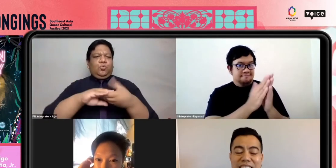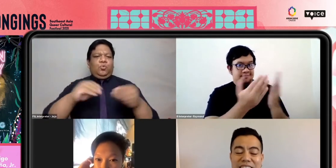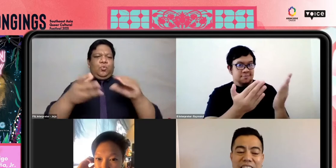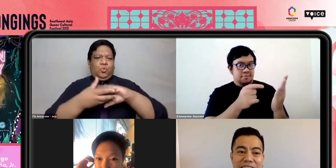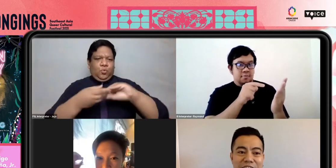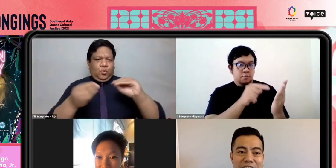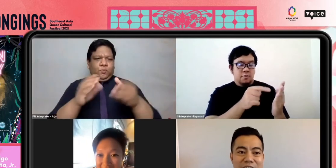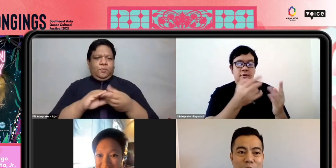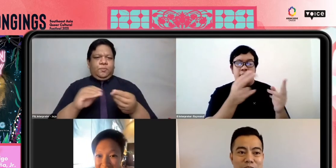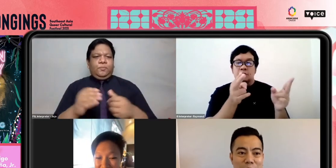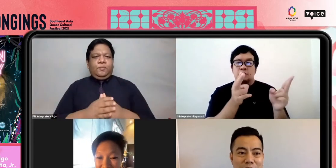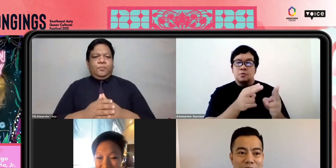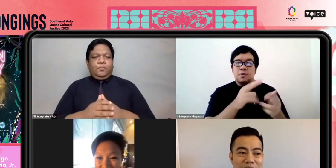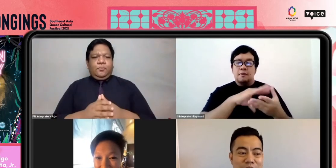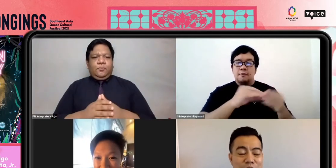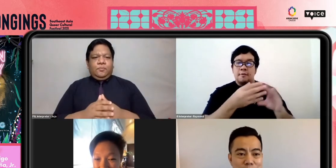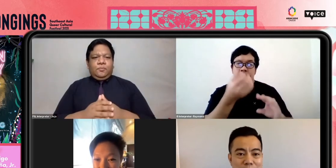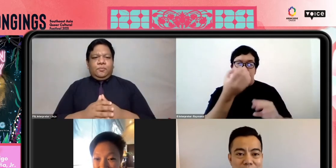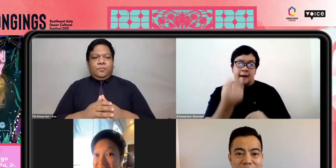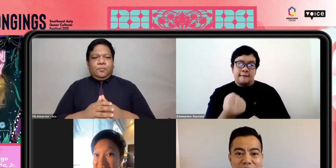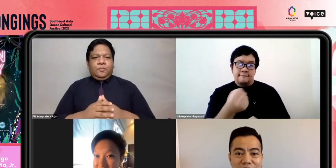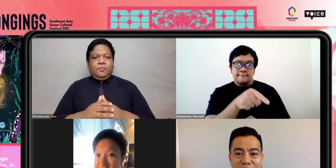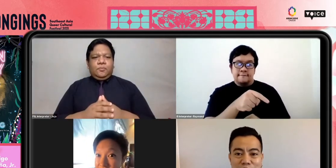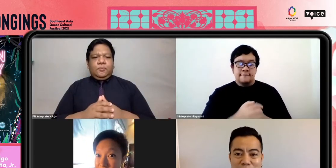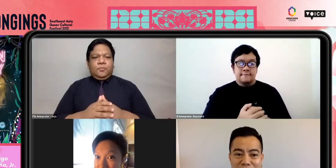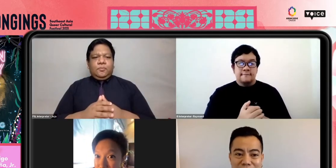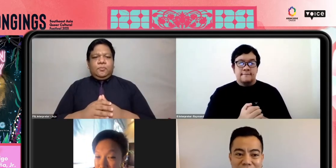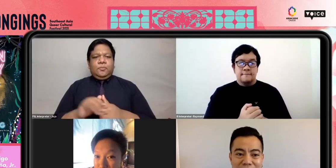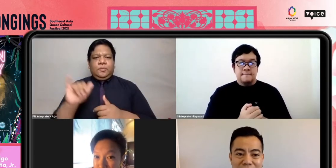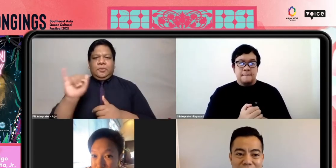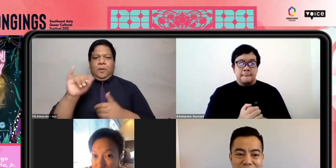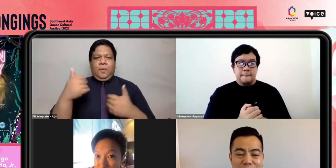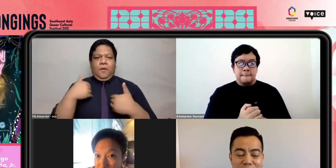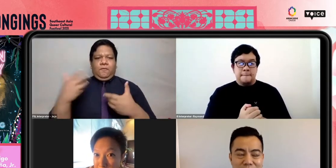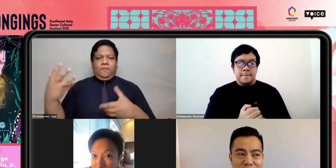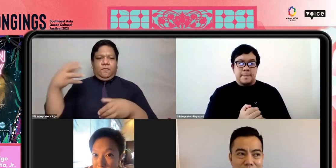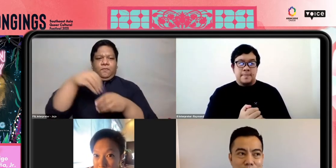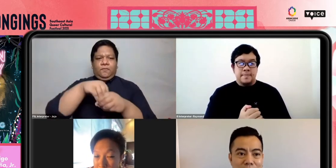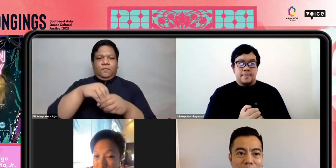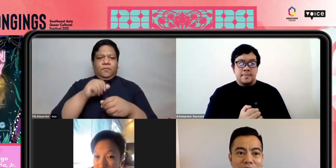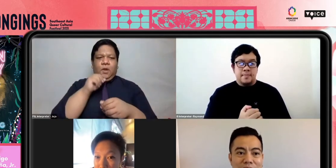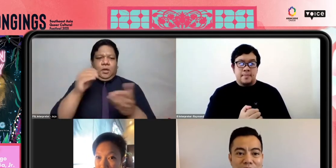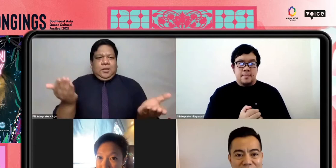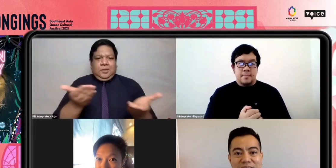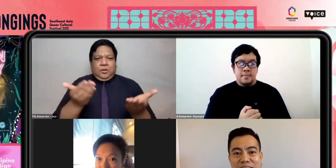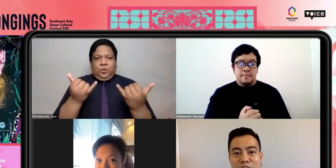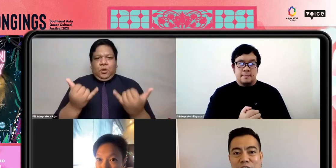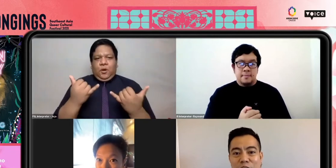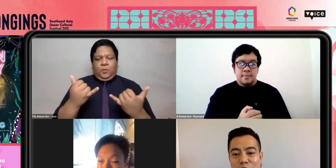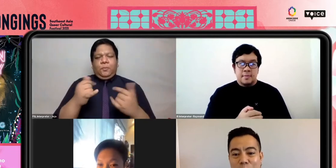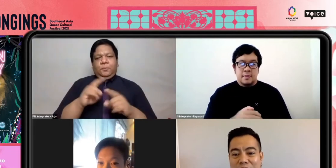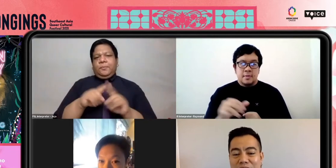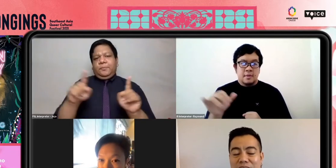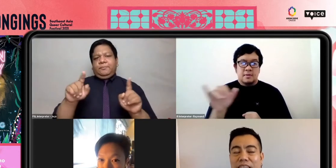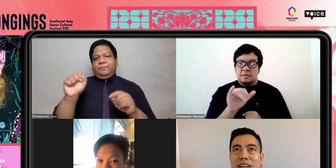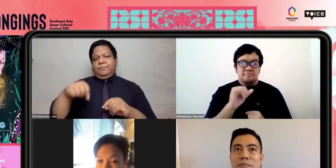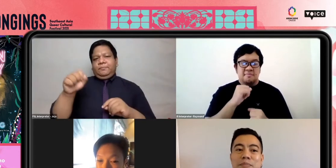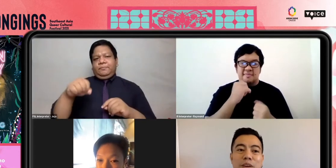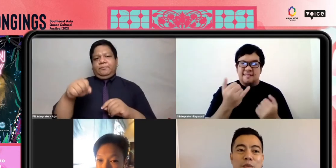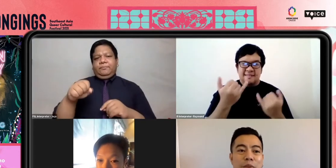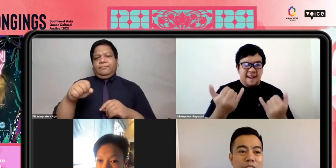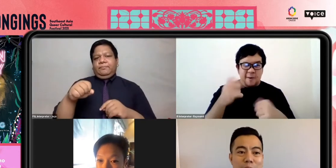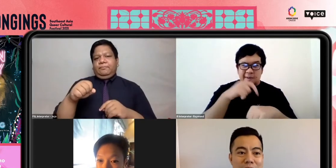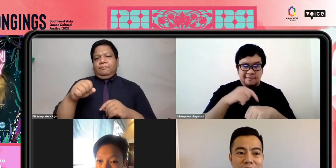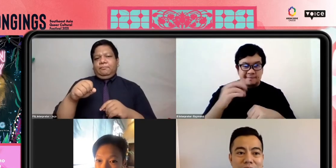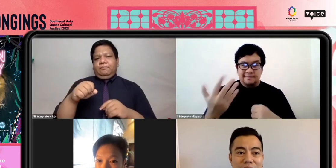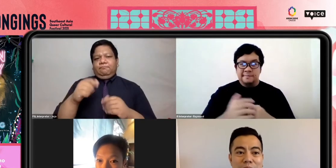Yay. Yeah. Yi Sheng's also a contributor in the anthology. He's not with us today, but yes, go ahead and